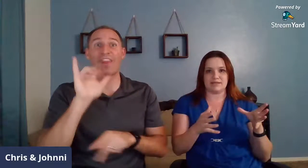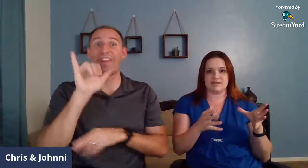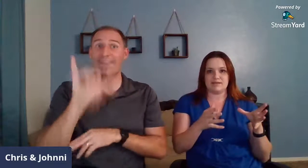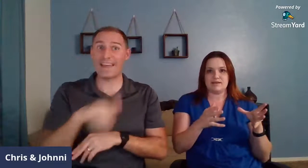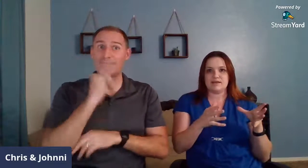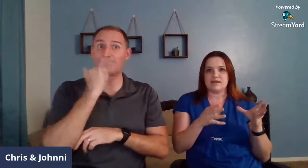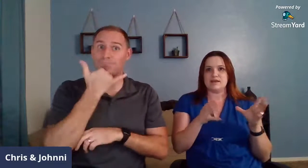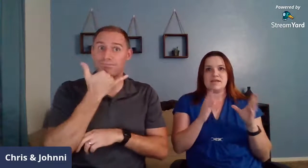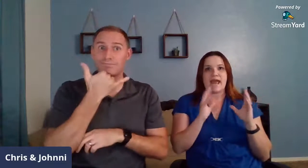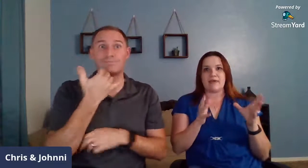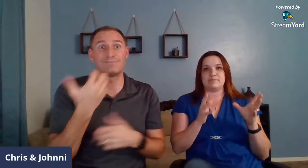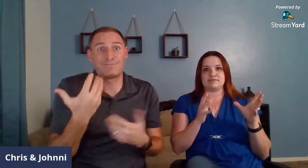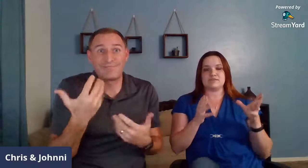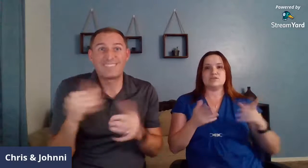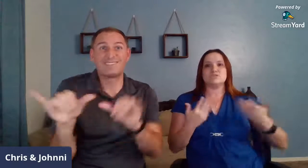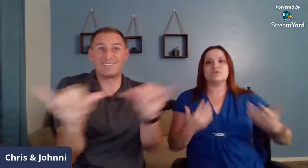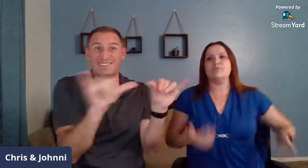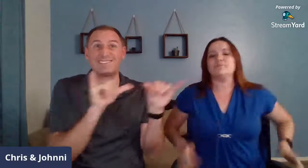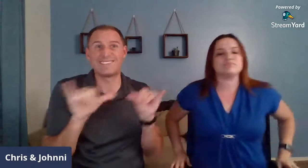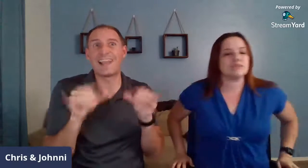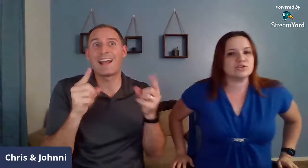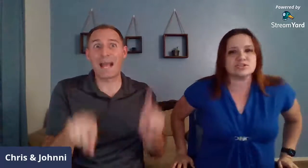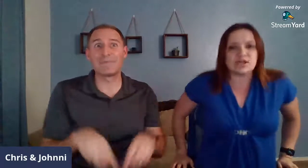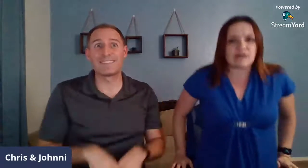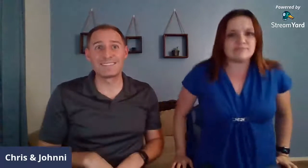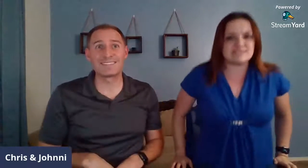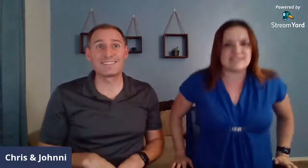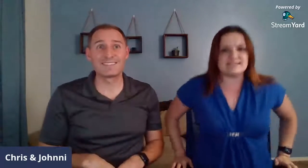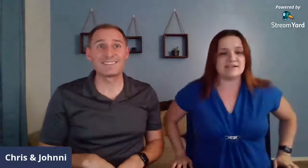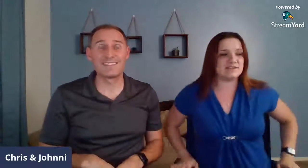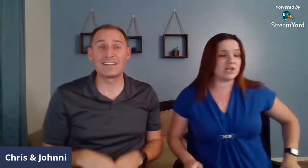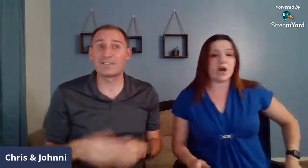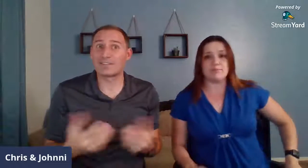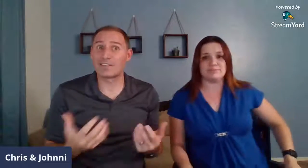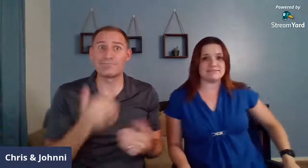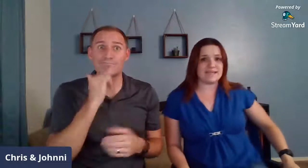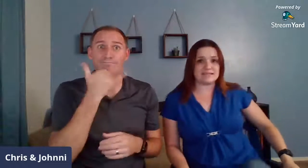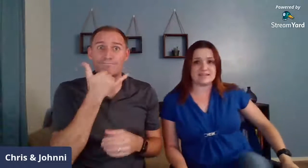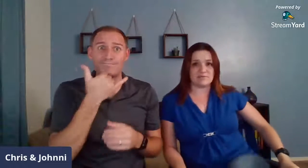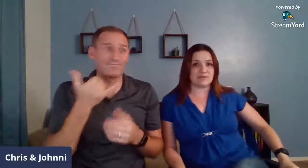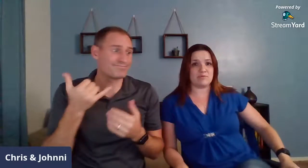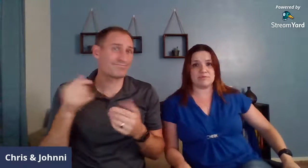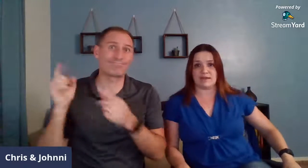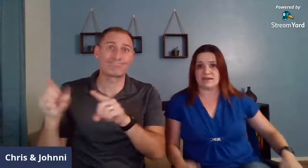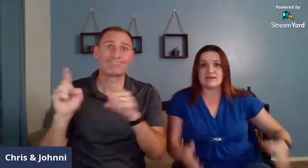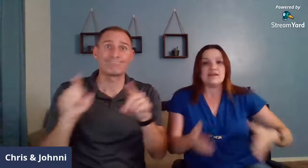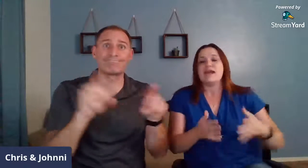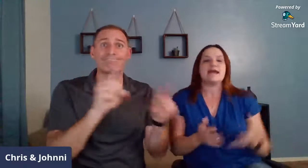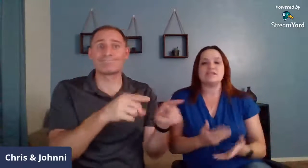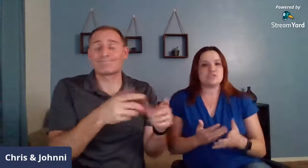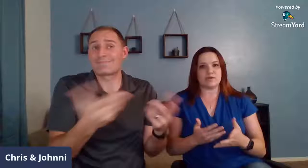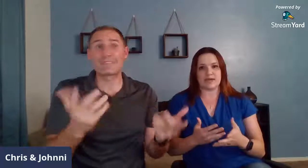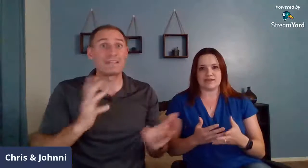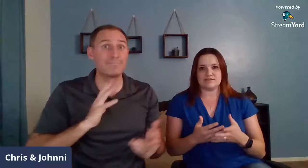common. It happens. So there's a lot of mistakes out there, common mistakes that we make, and it's okay.